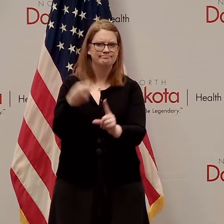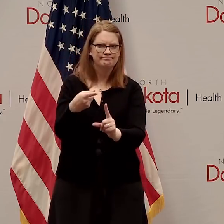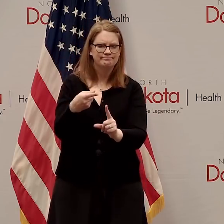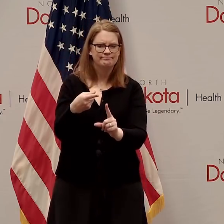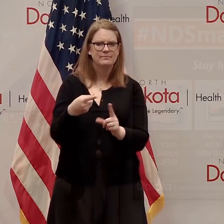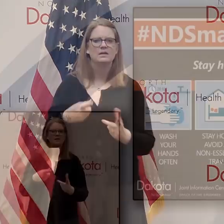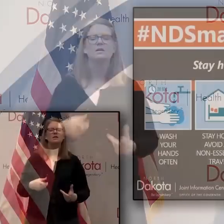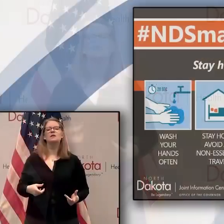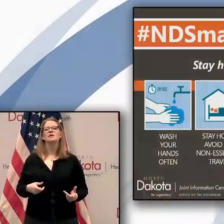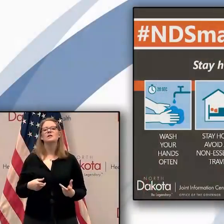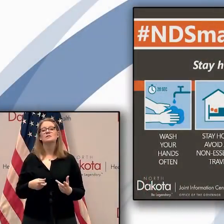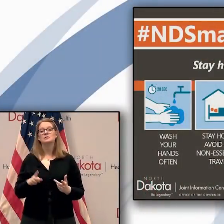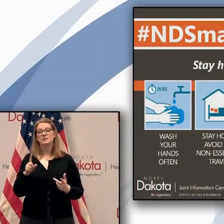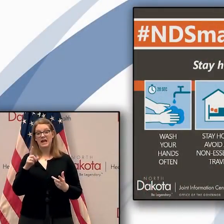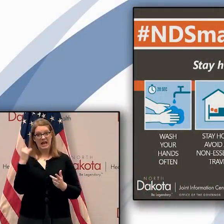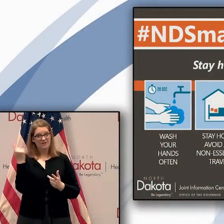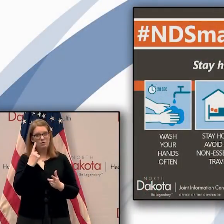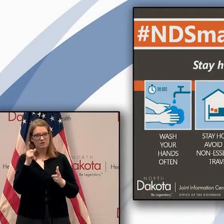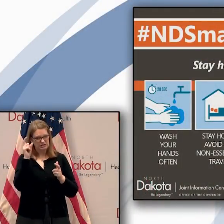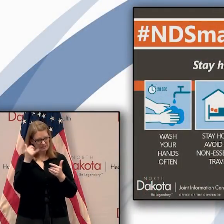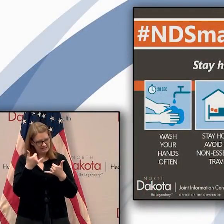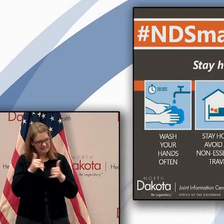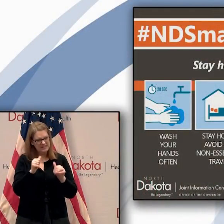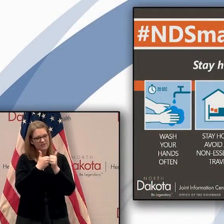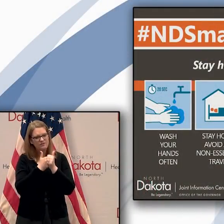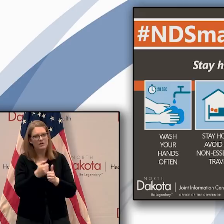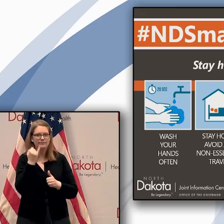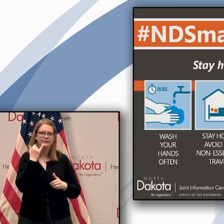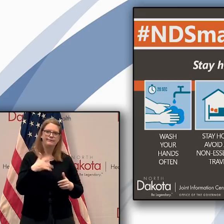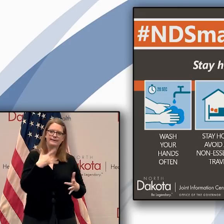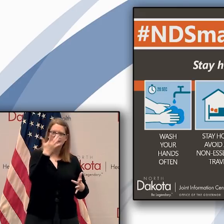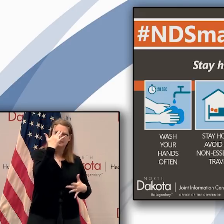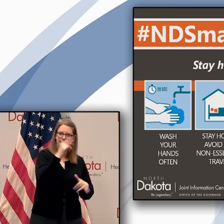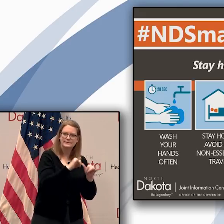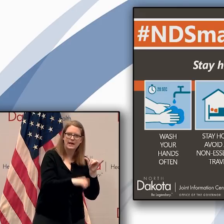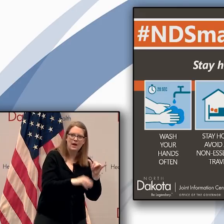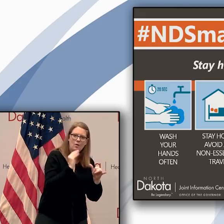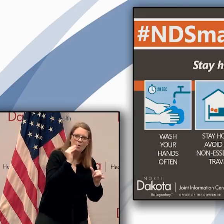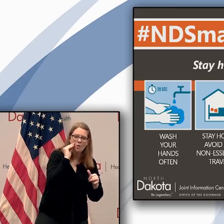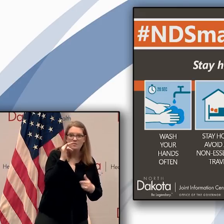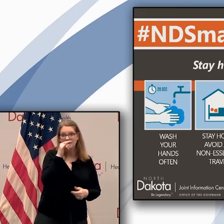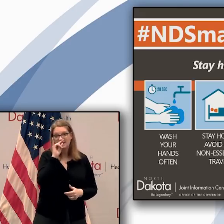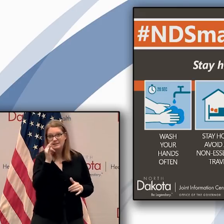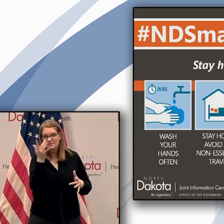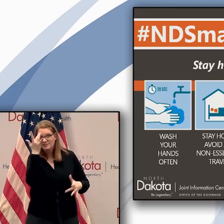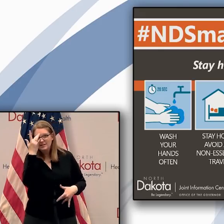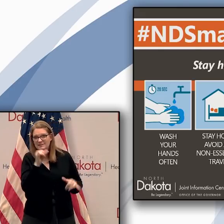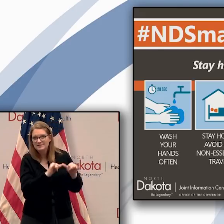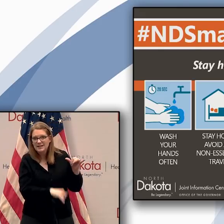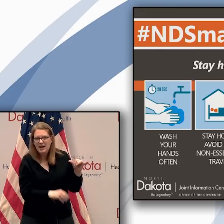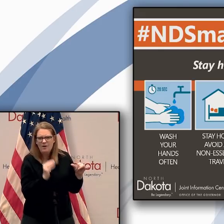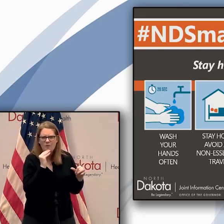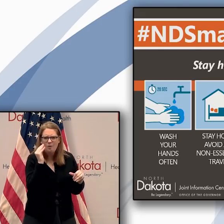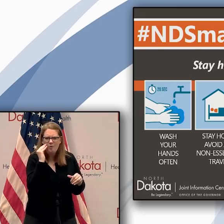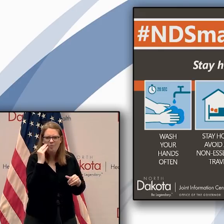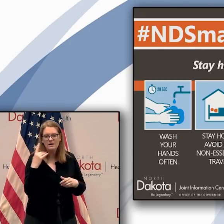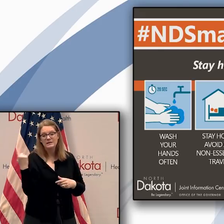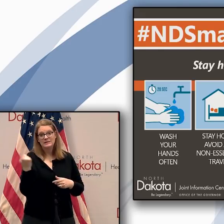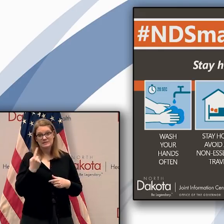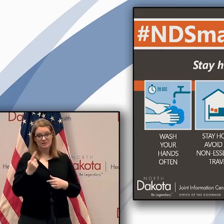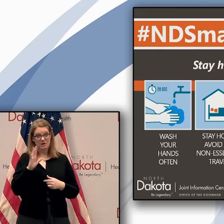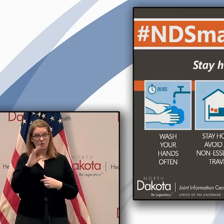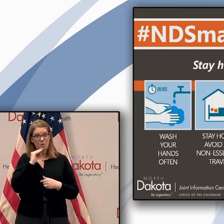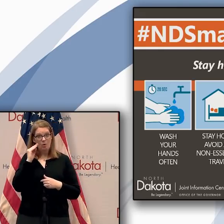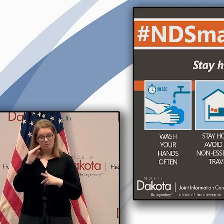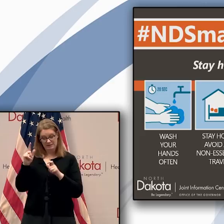things that everybody's doing that we should keep doing: if you feel sick, stay home. If your children are sick, keep them at home. If someone in your household is tested